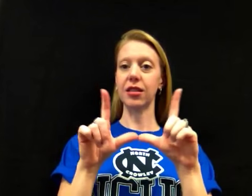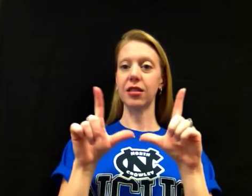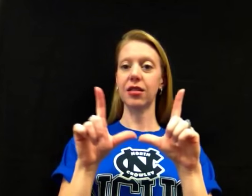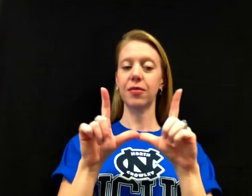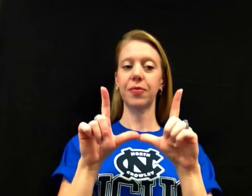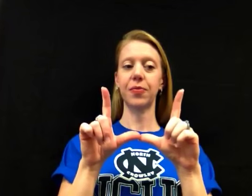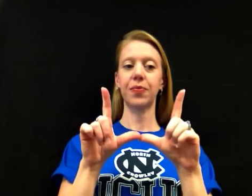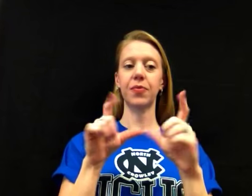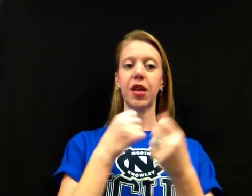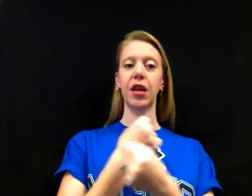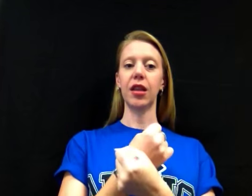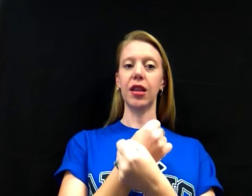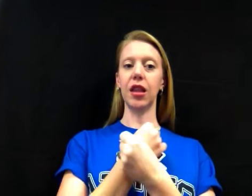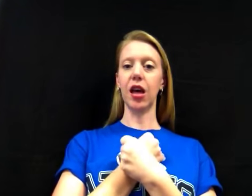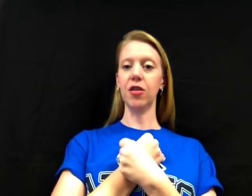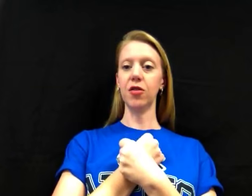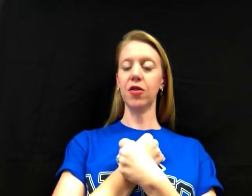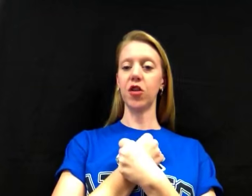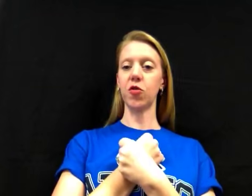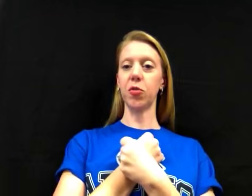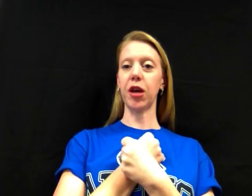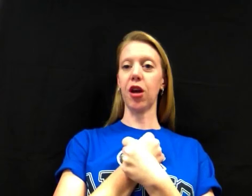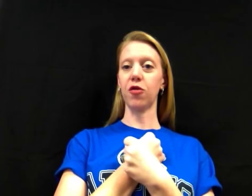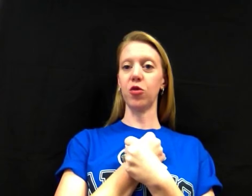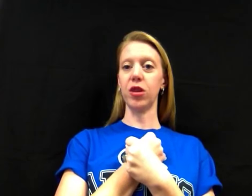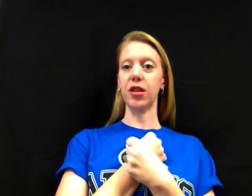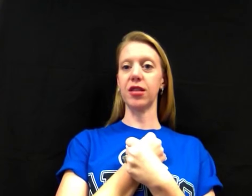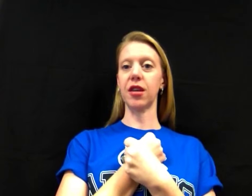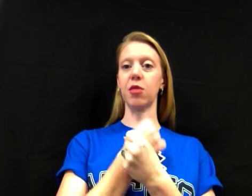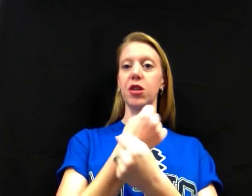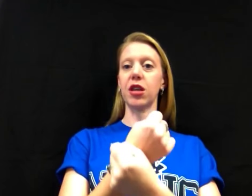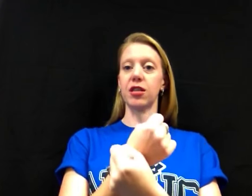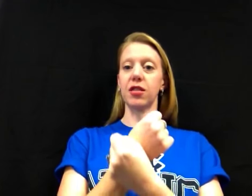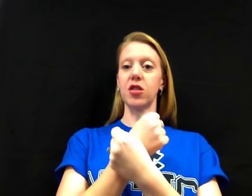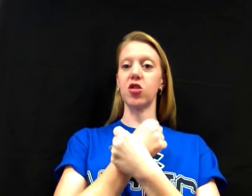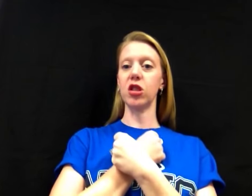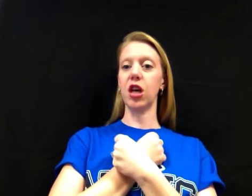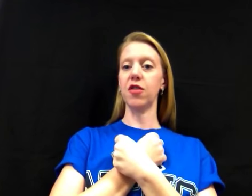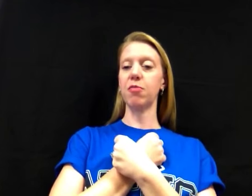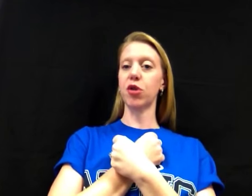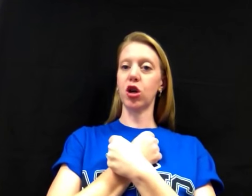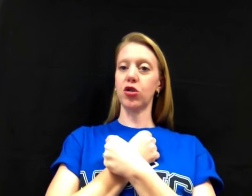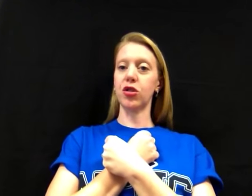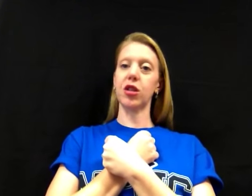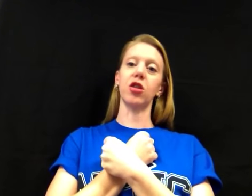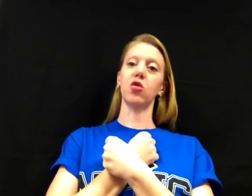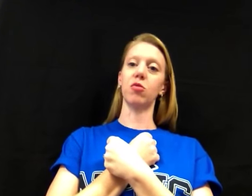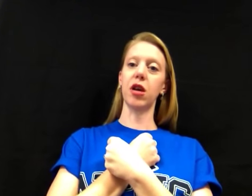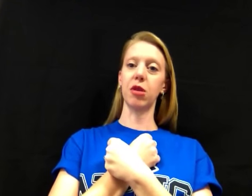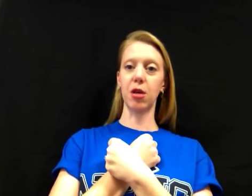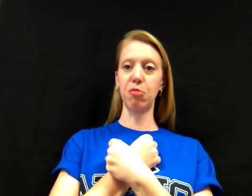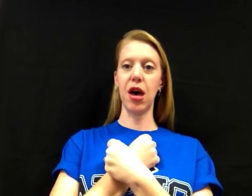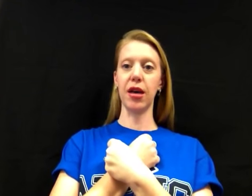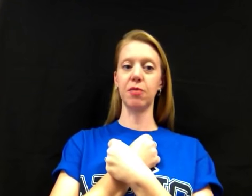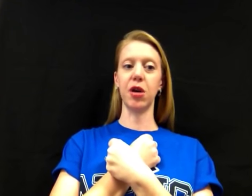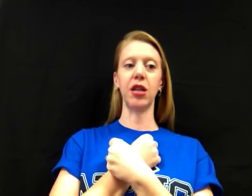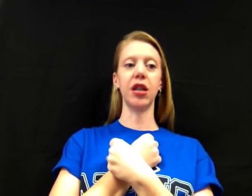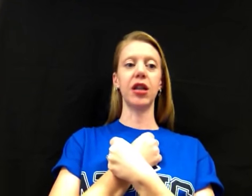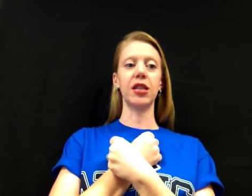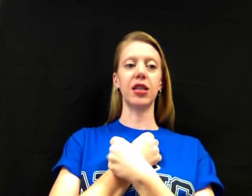License. Love, and you have to be careful with this sign because this is to love a person or maybe a pet, but to say